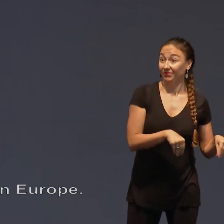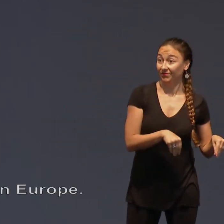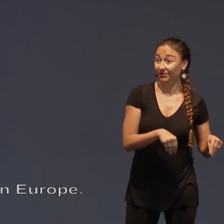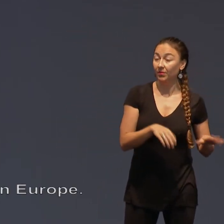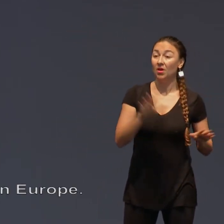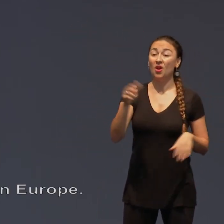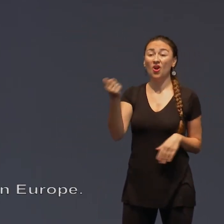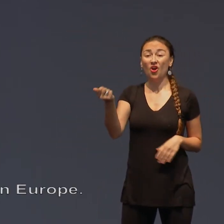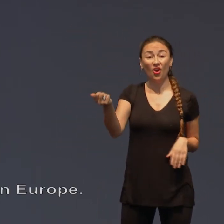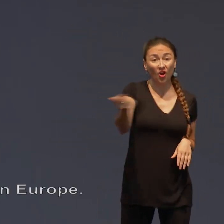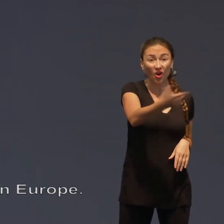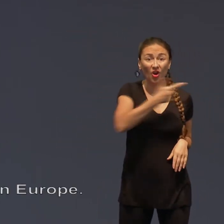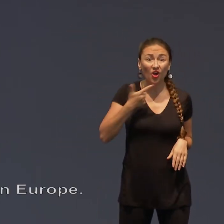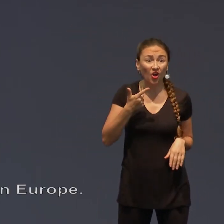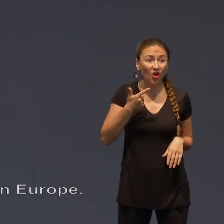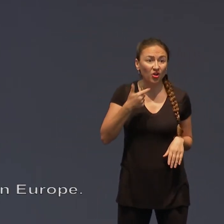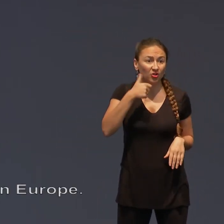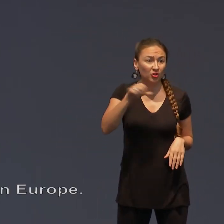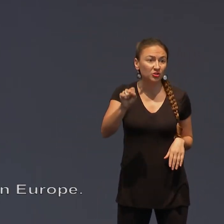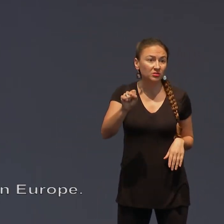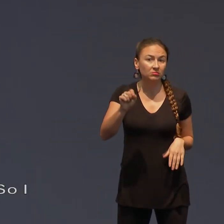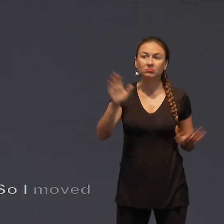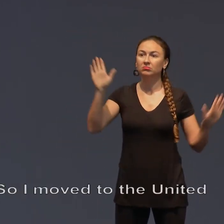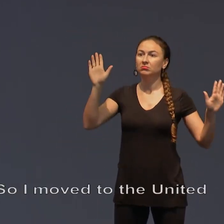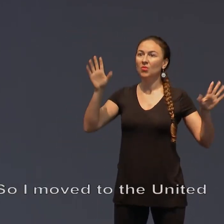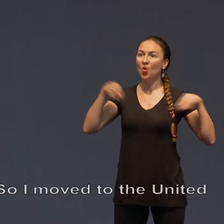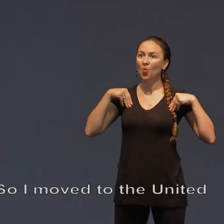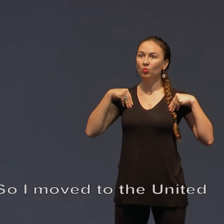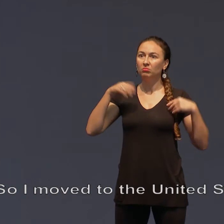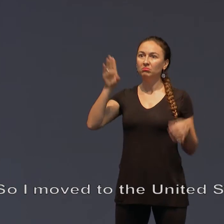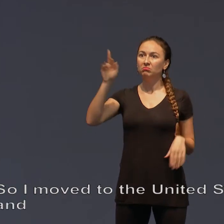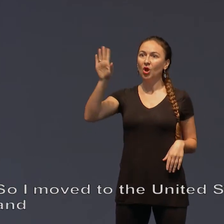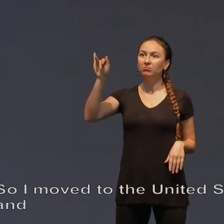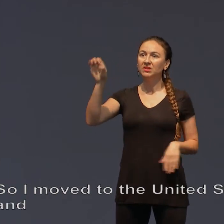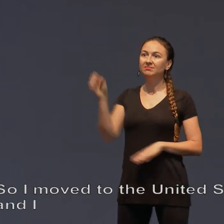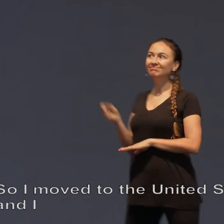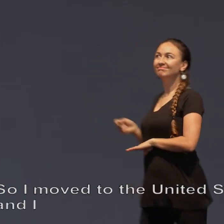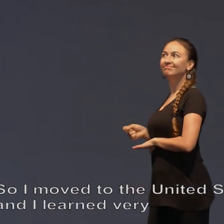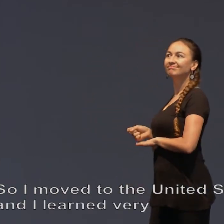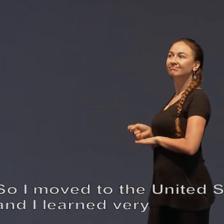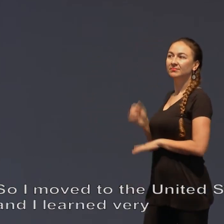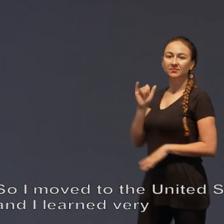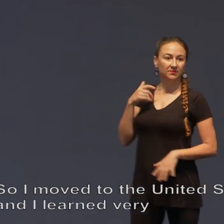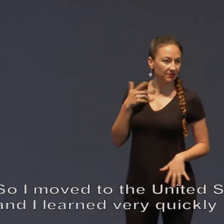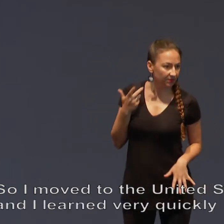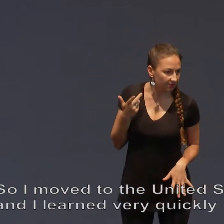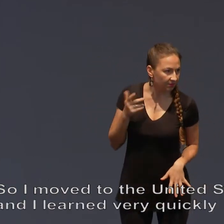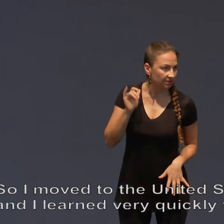So I moved to the United States, and I learned very quickly that all girls owned a